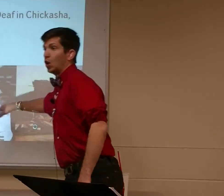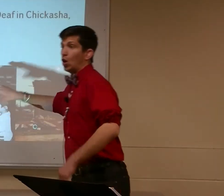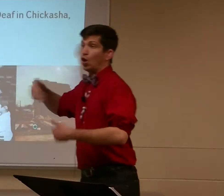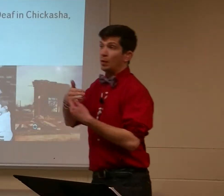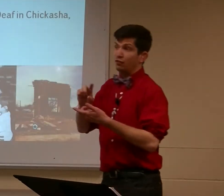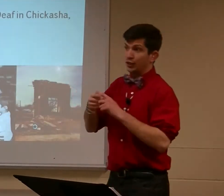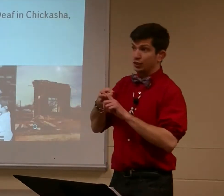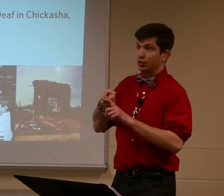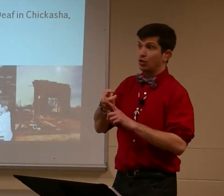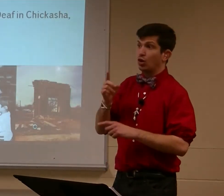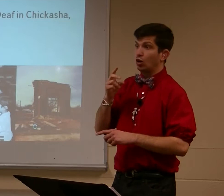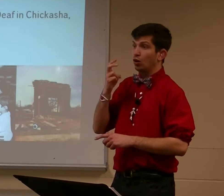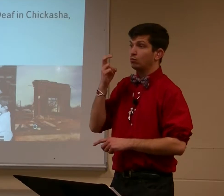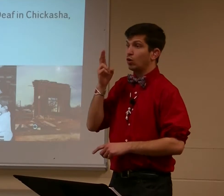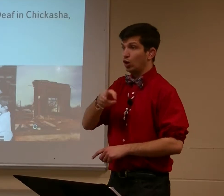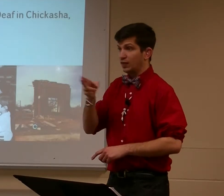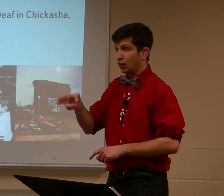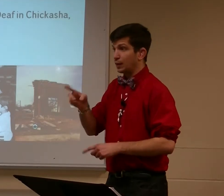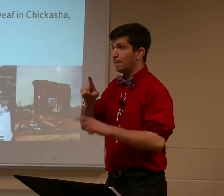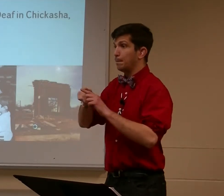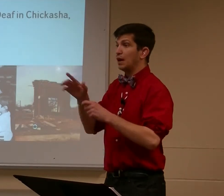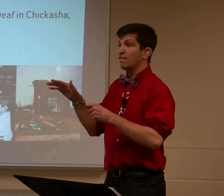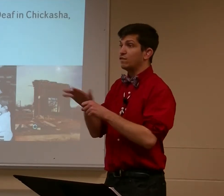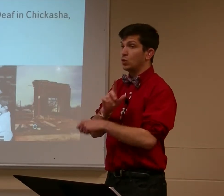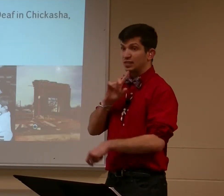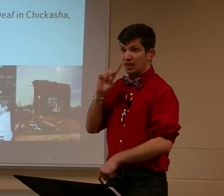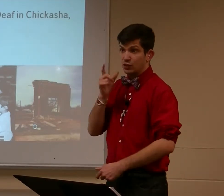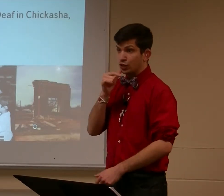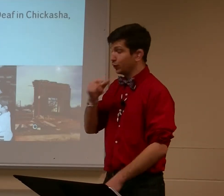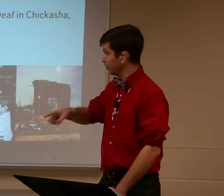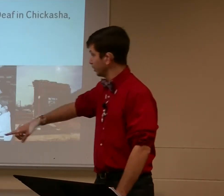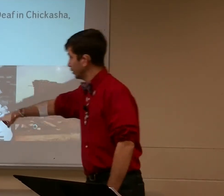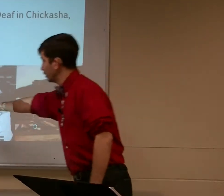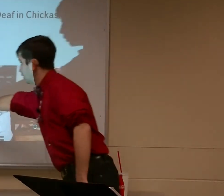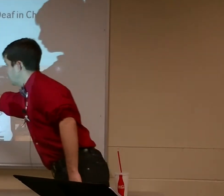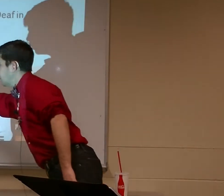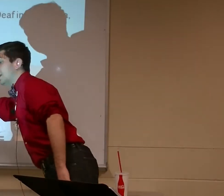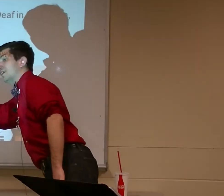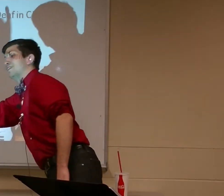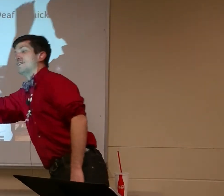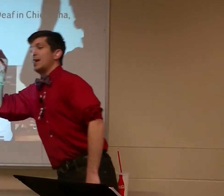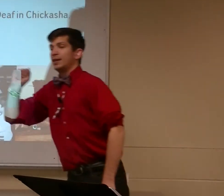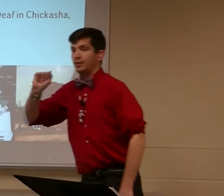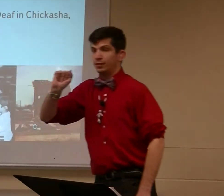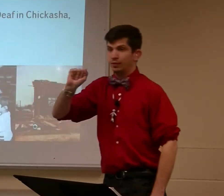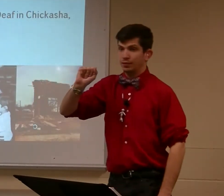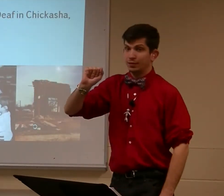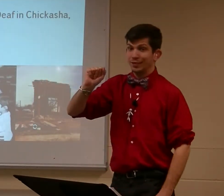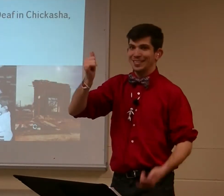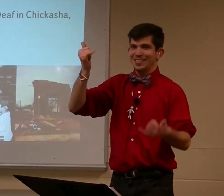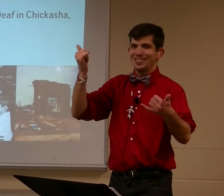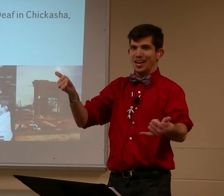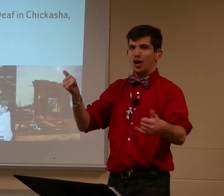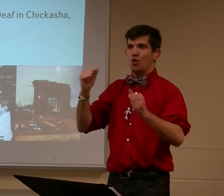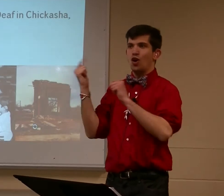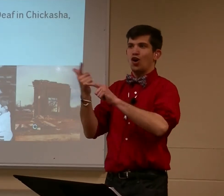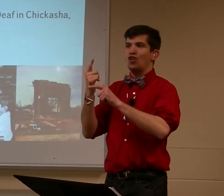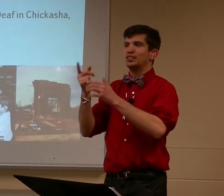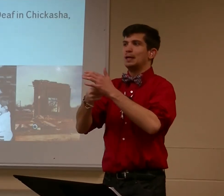All my friends are hard of hearing, but full deaf is who? Dana. Now,